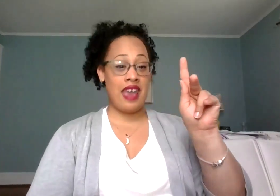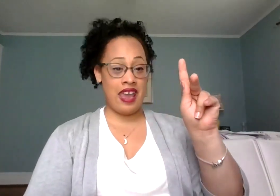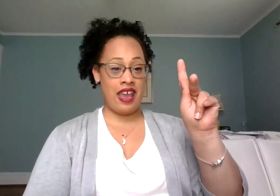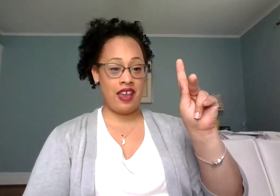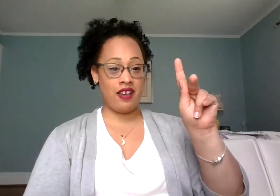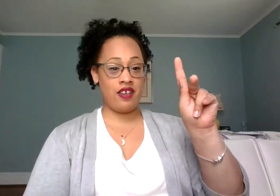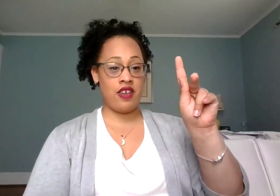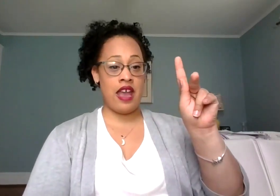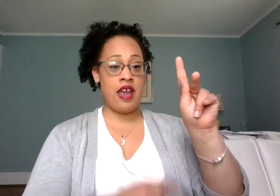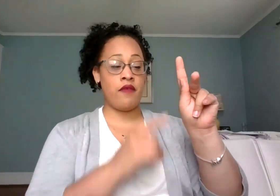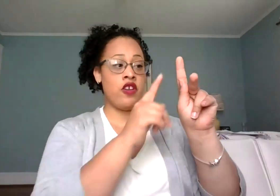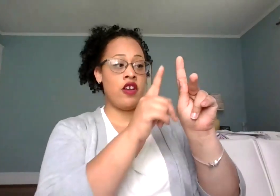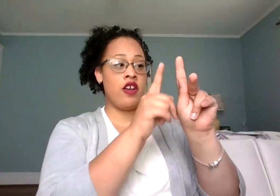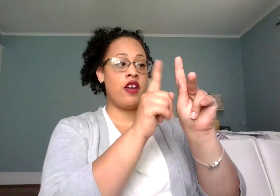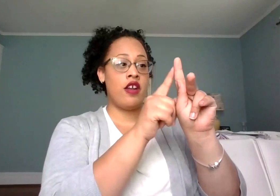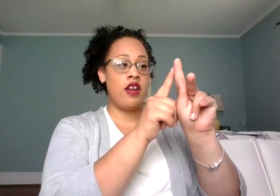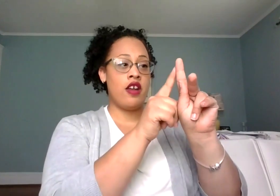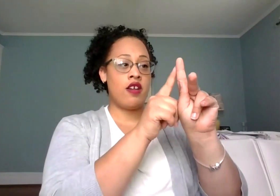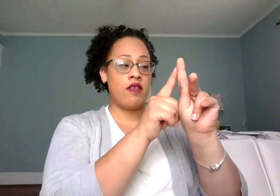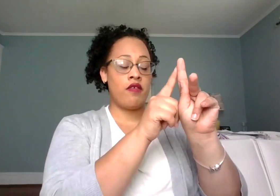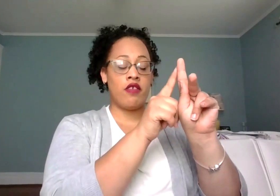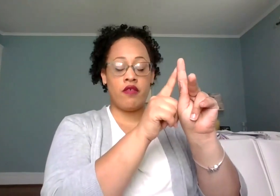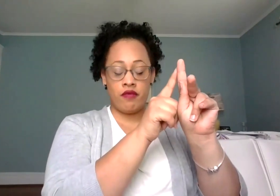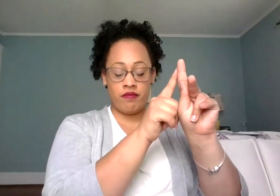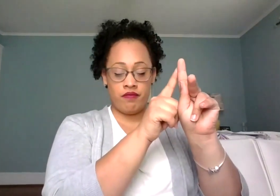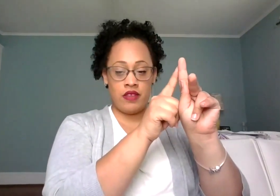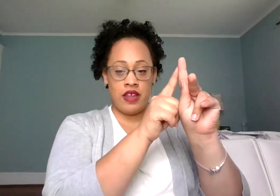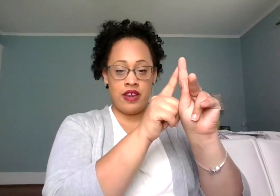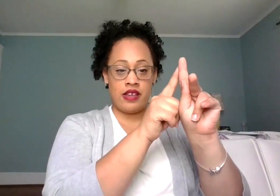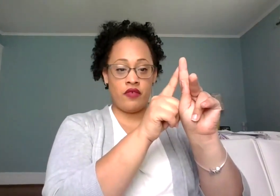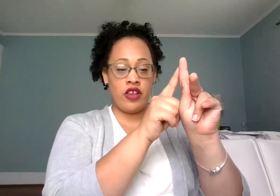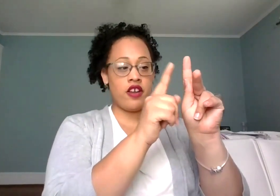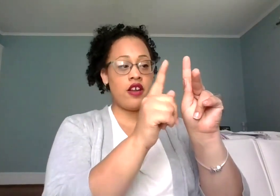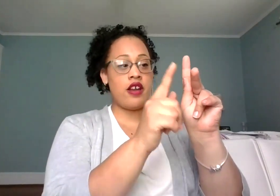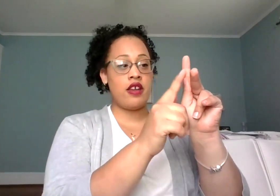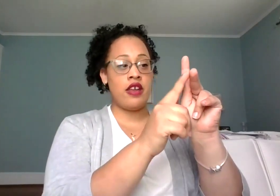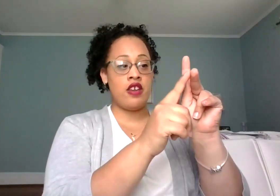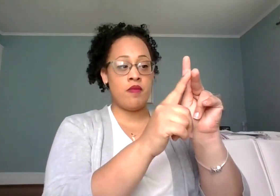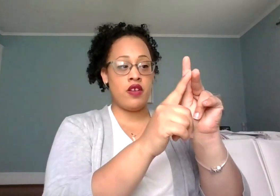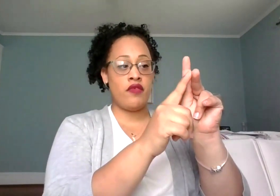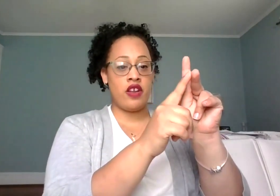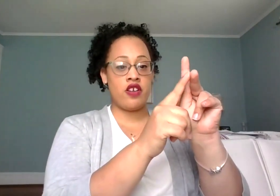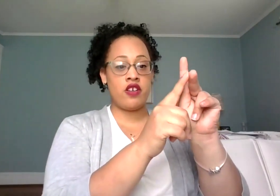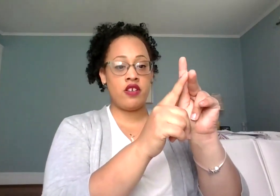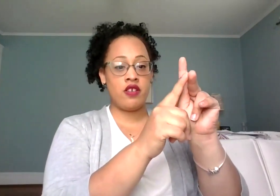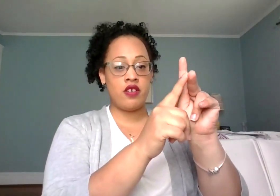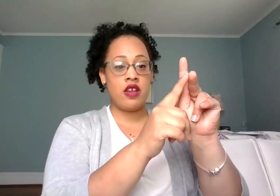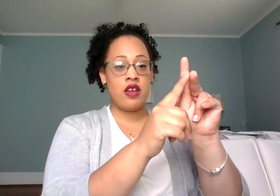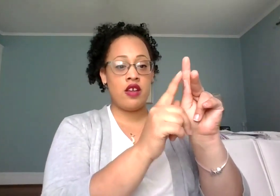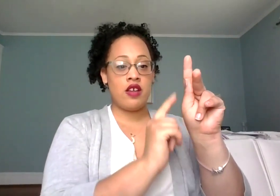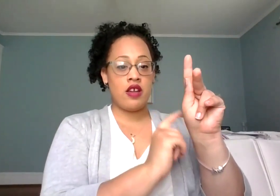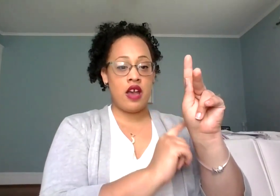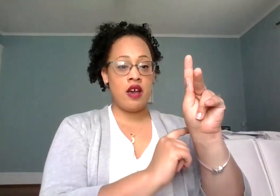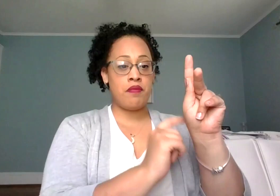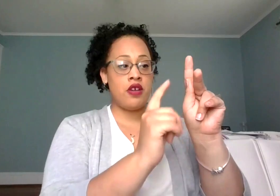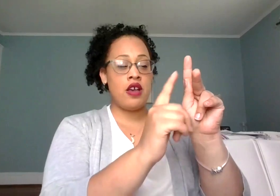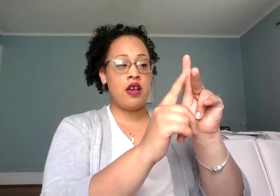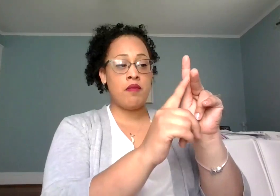K. You have your index finger and your middle finger up, but your